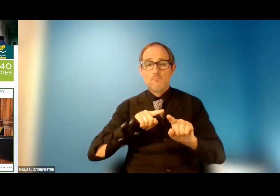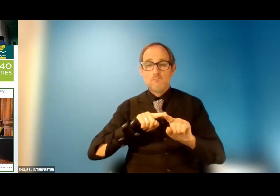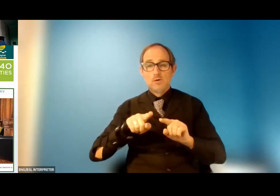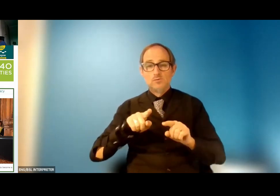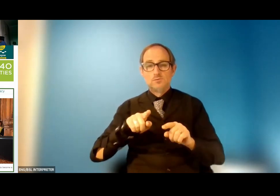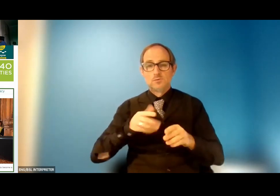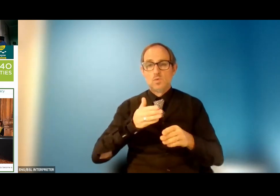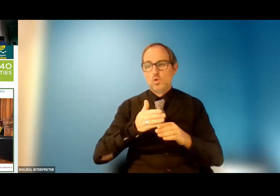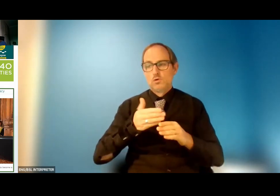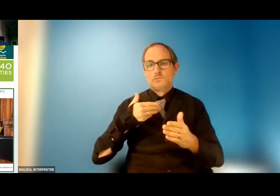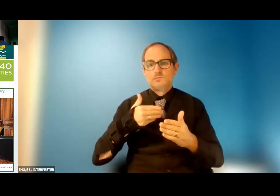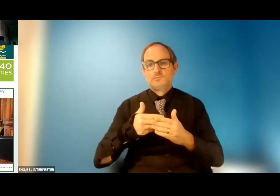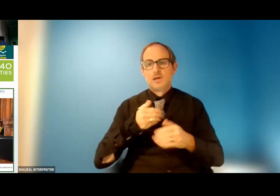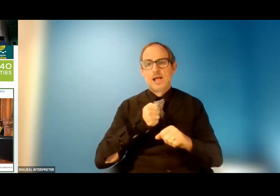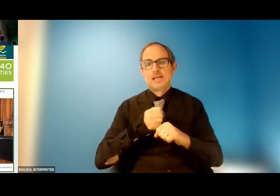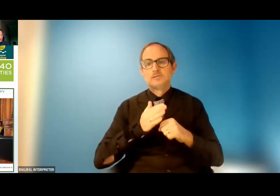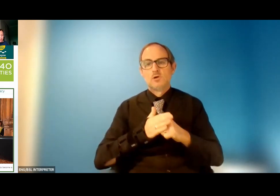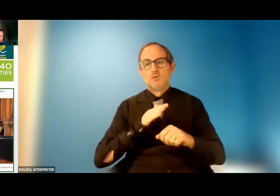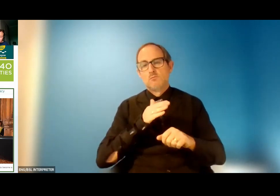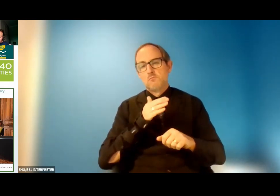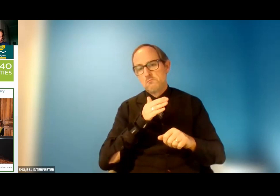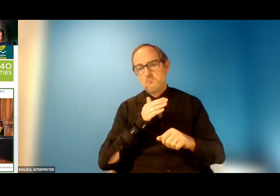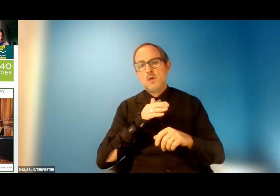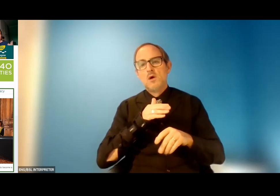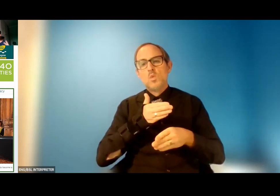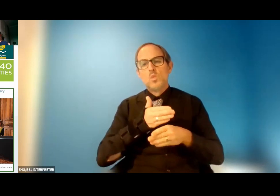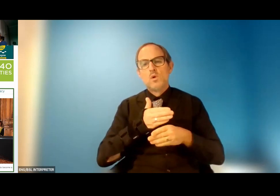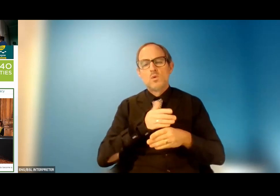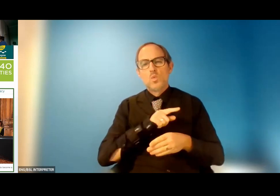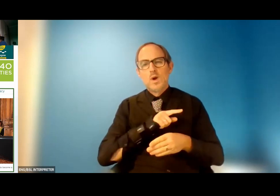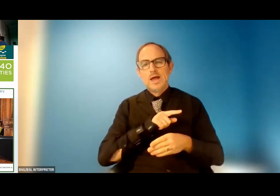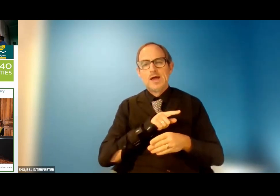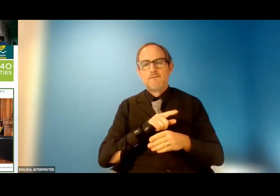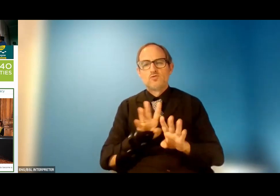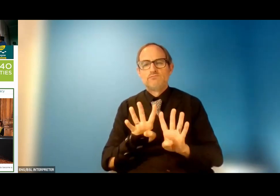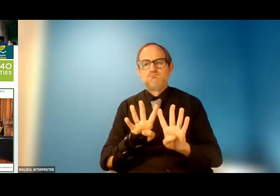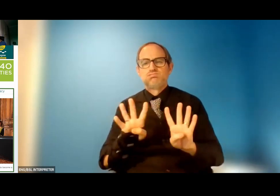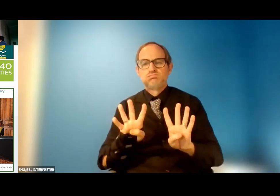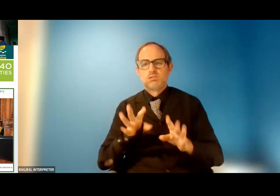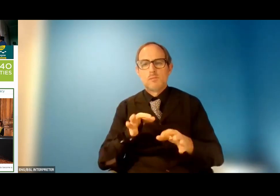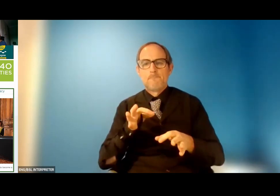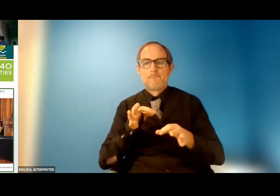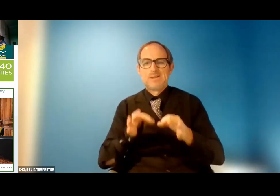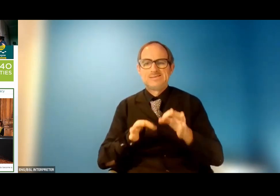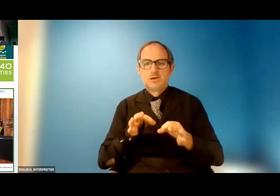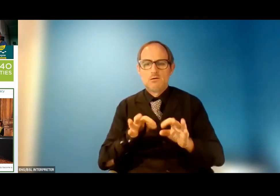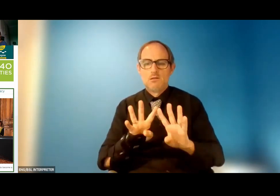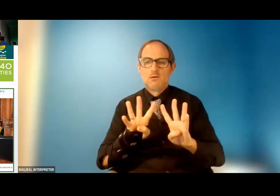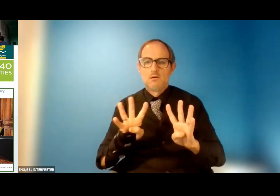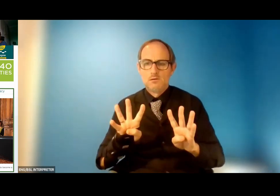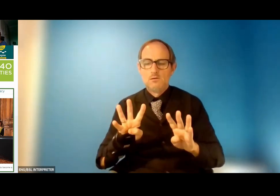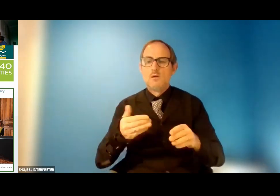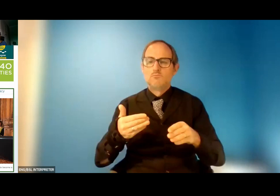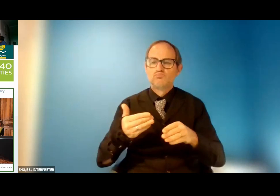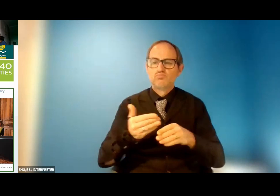that has been possible in Glasgow has been down to a pretty supportive political context and a